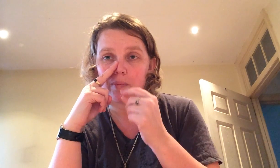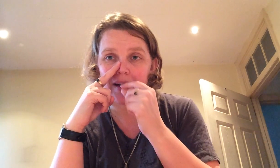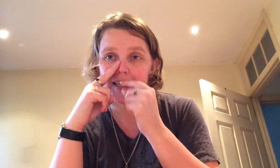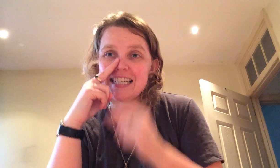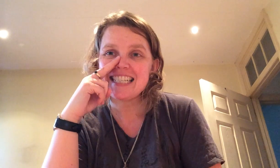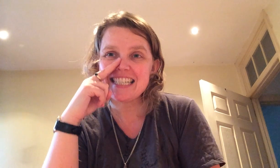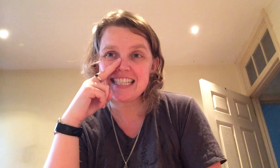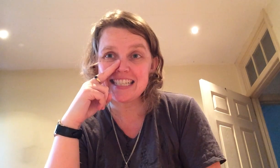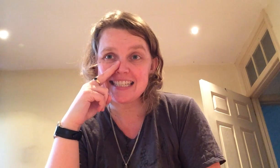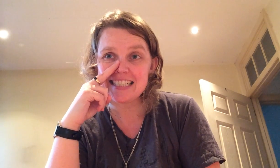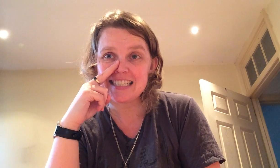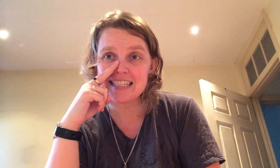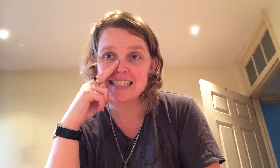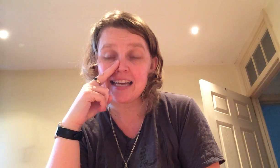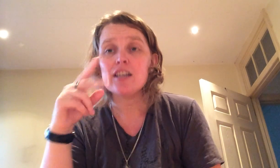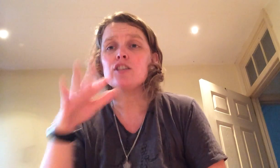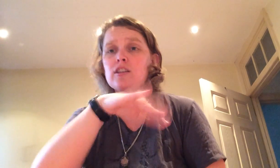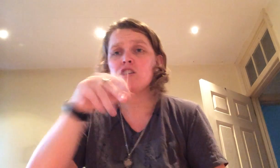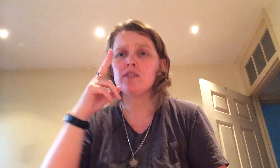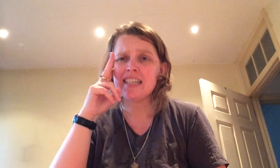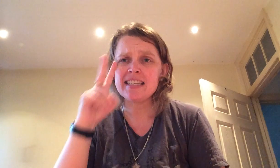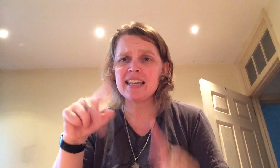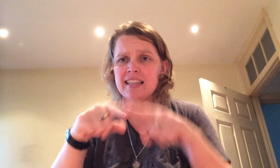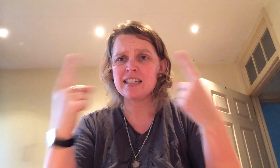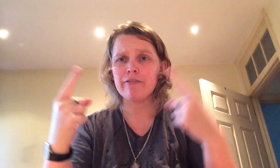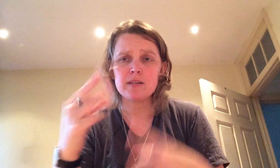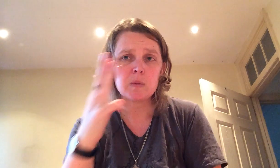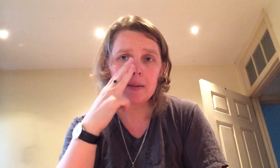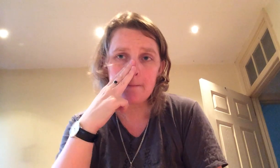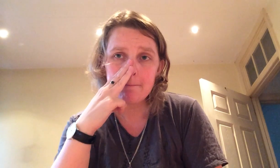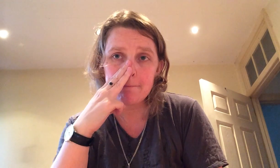apart. So the children can see the difference between